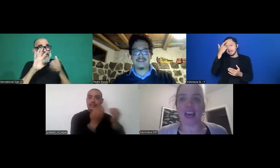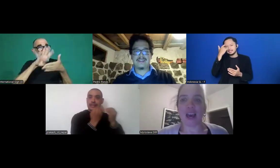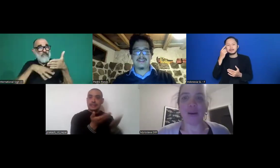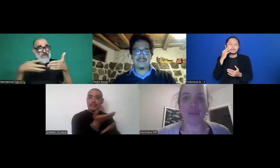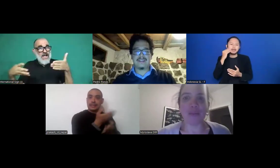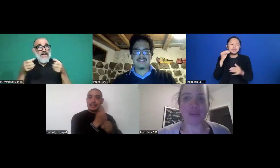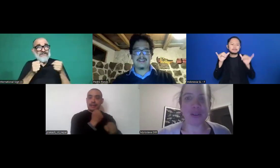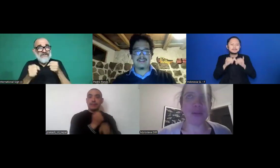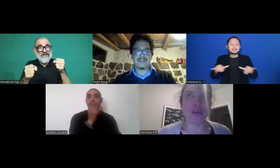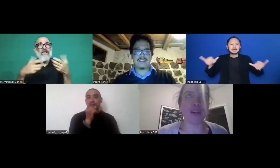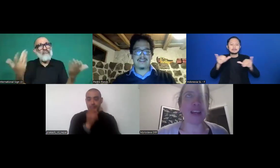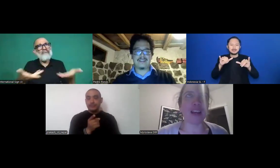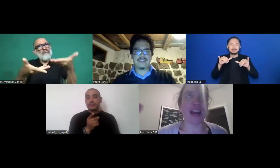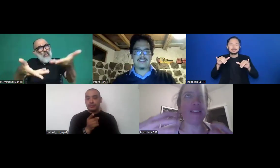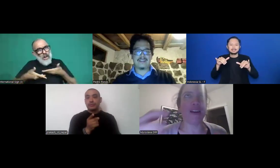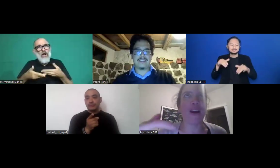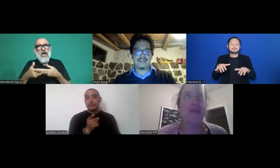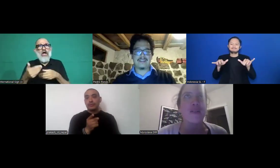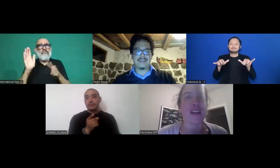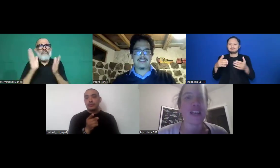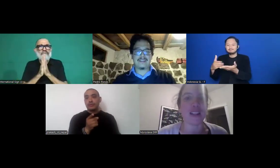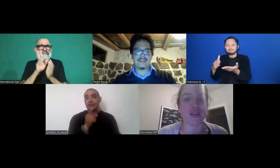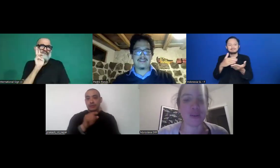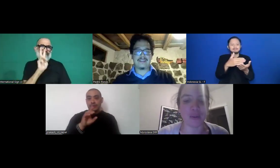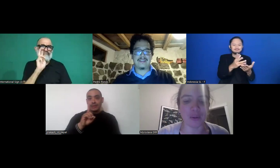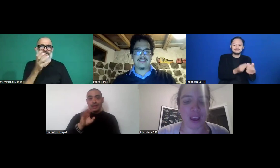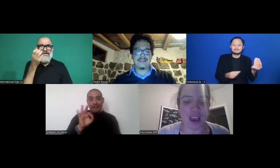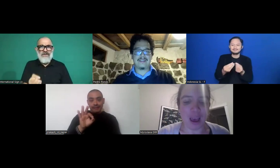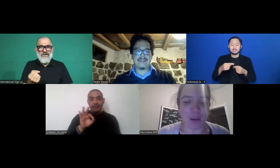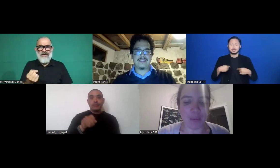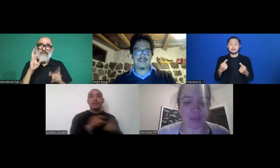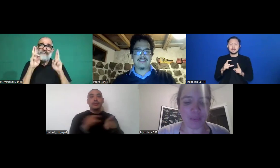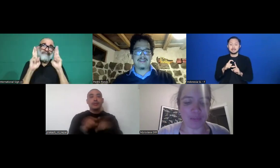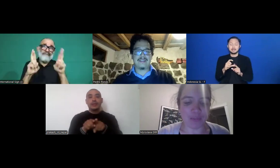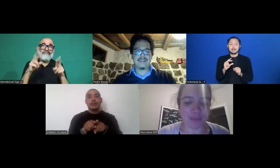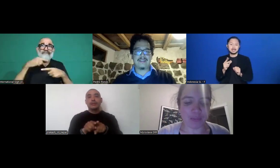trying to, like, as DRF, we're trying to